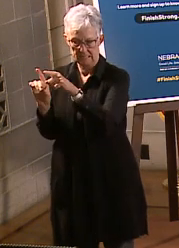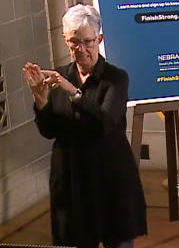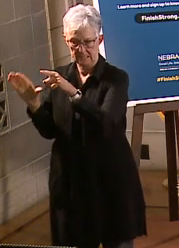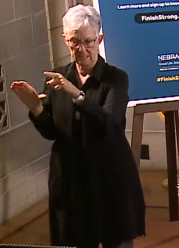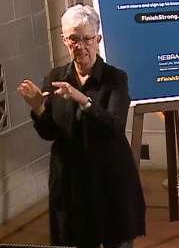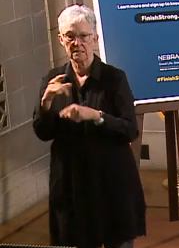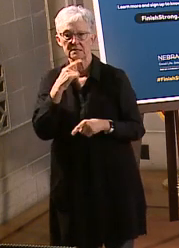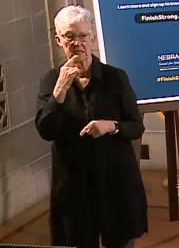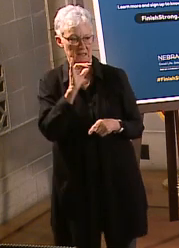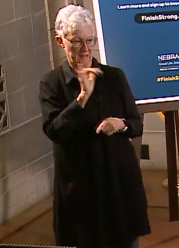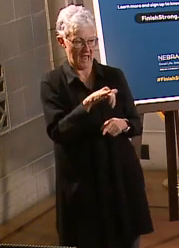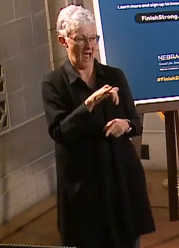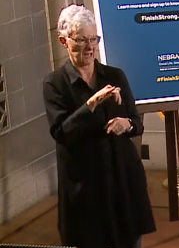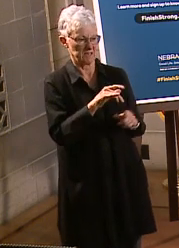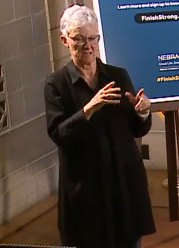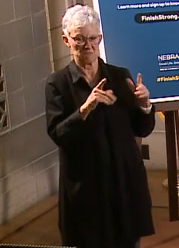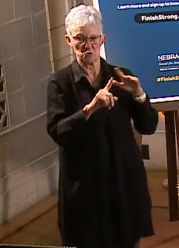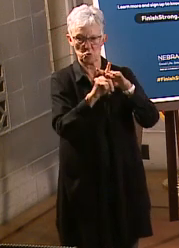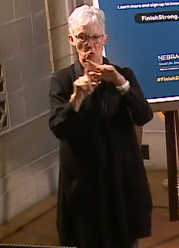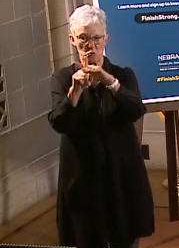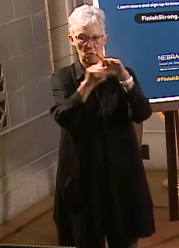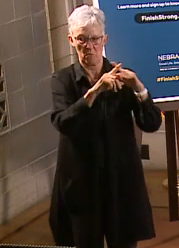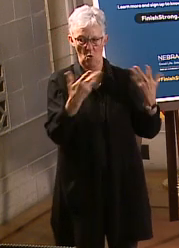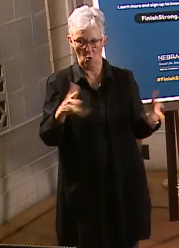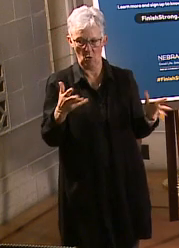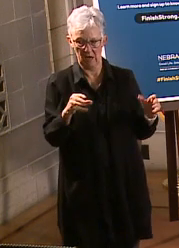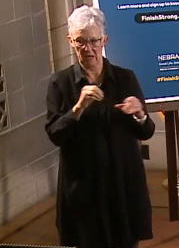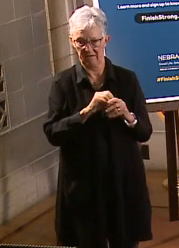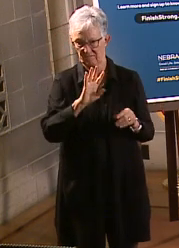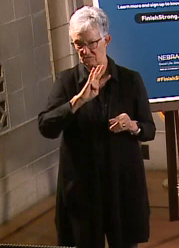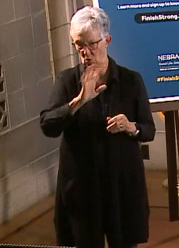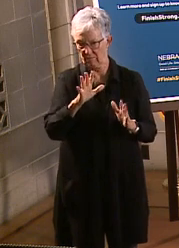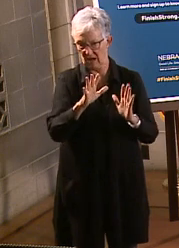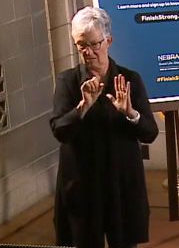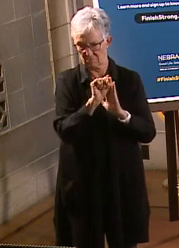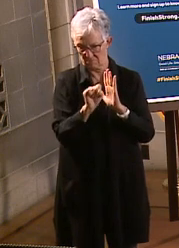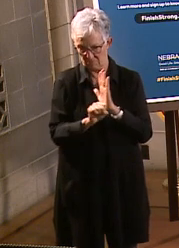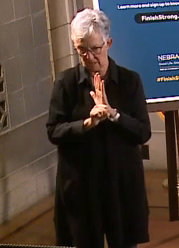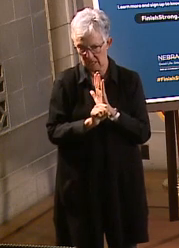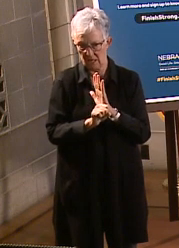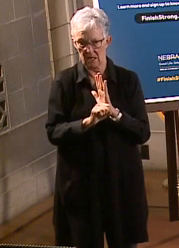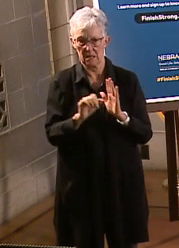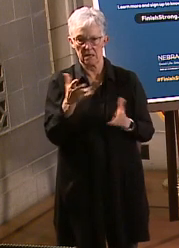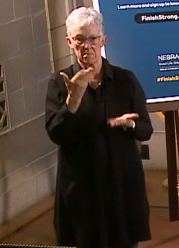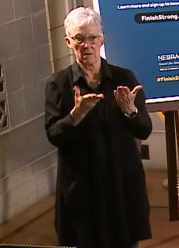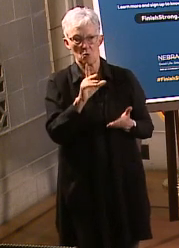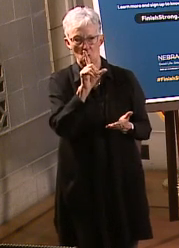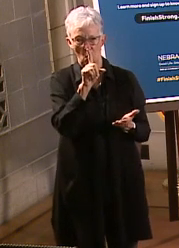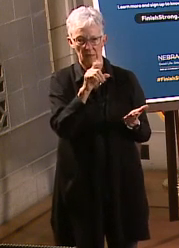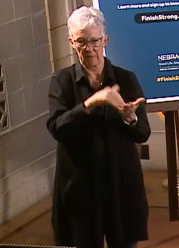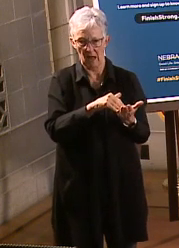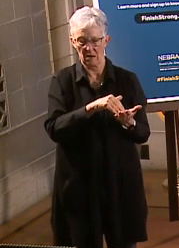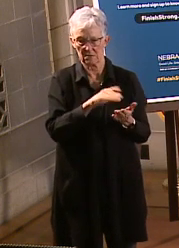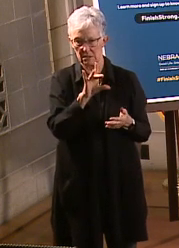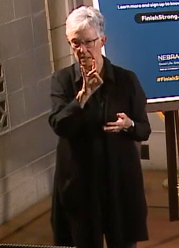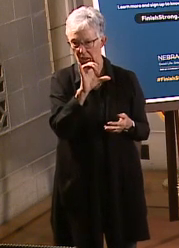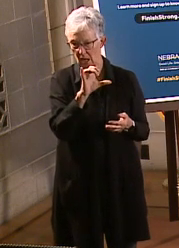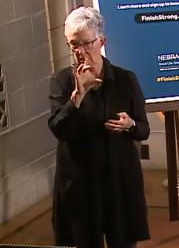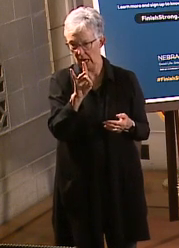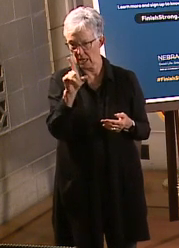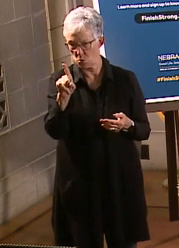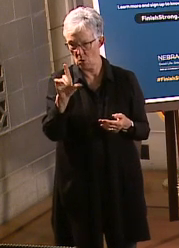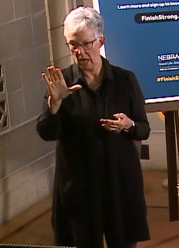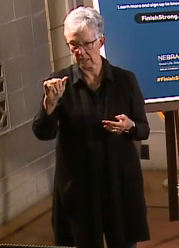in 45 states and territories of our country, with about 1,881 cases.